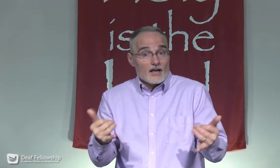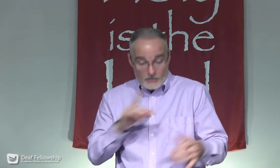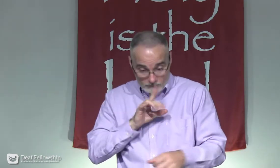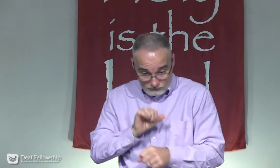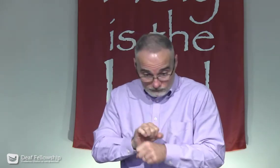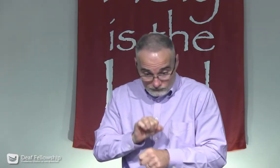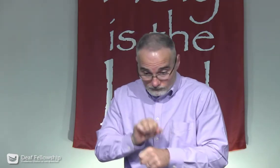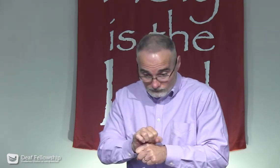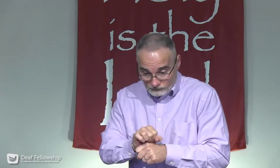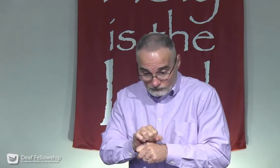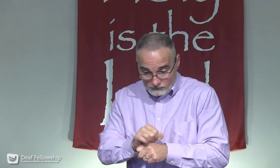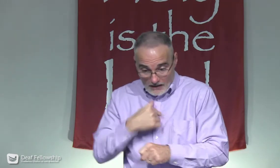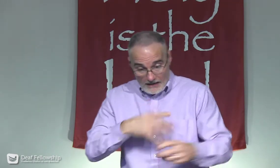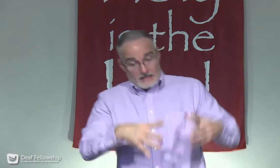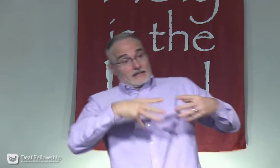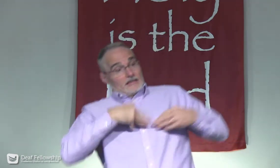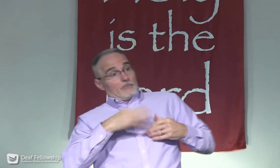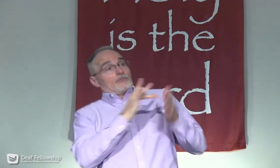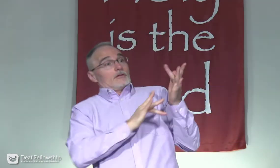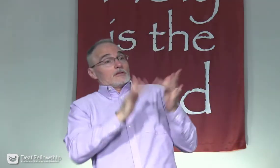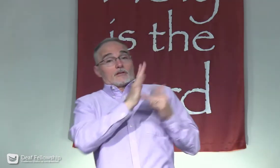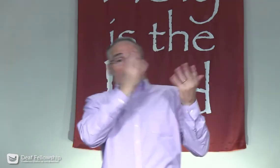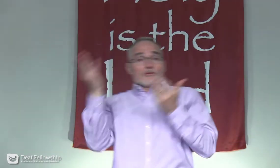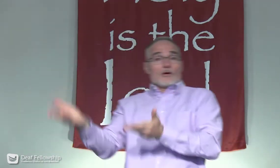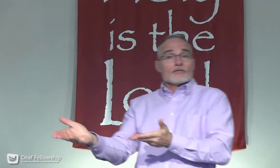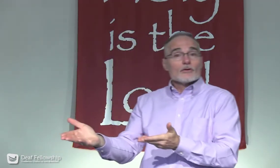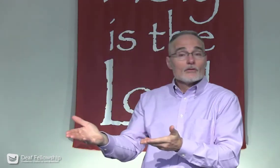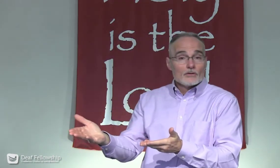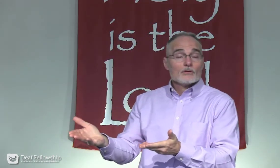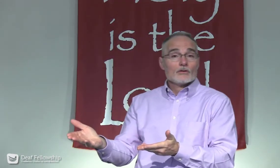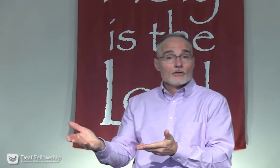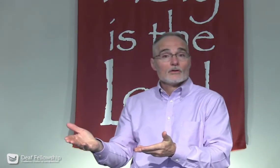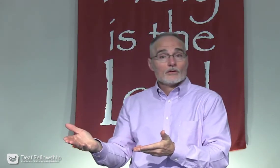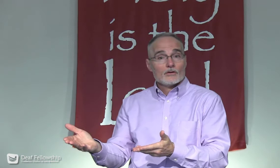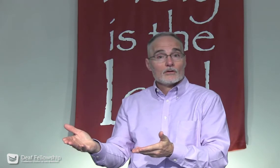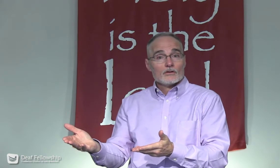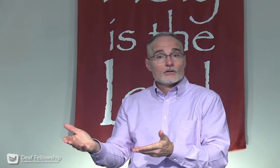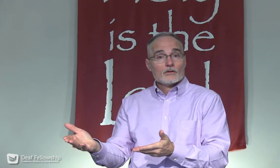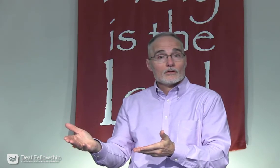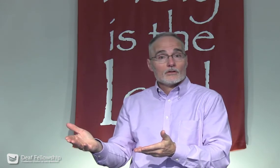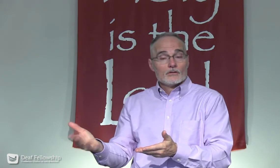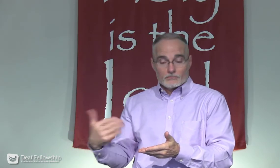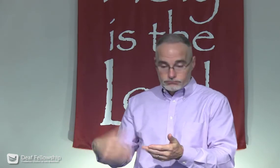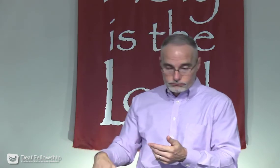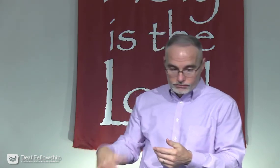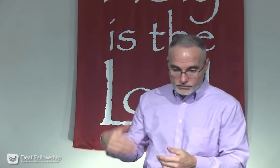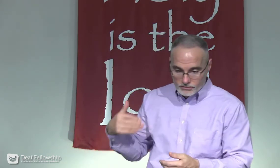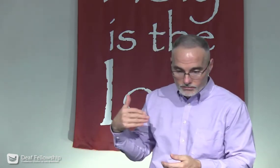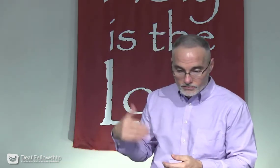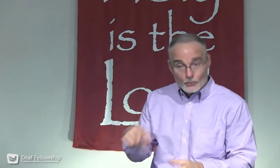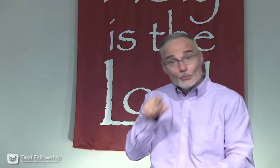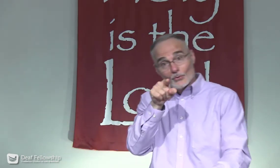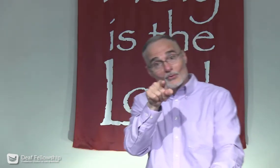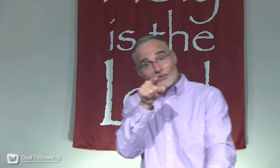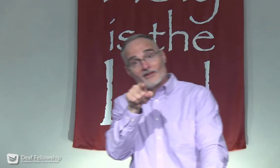is, if you decide right now to accept what Jesus is offering,